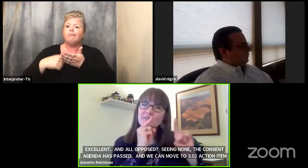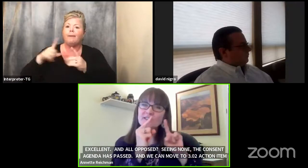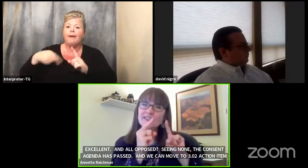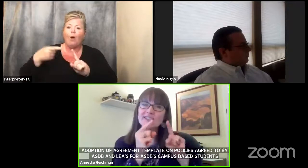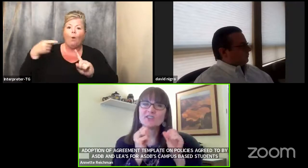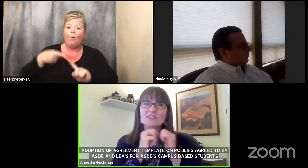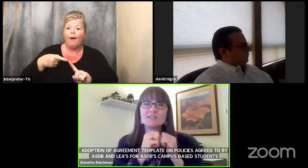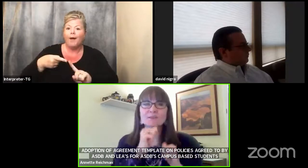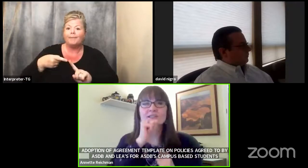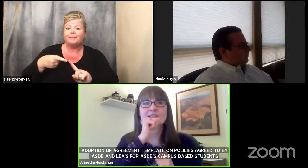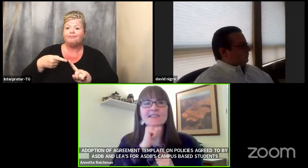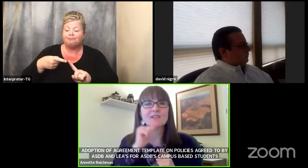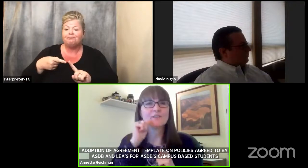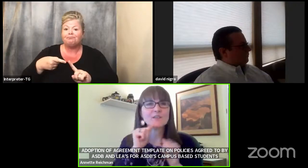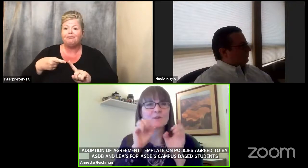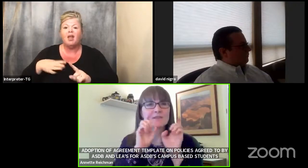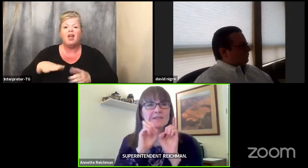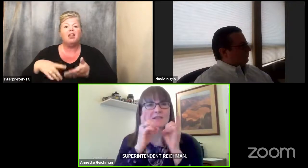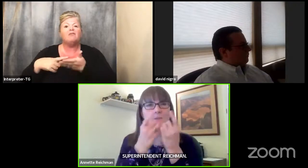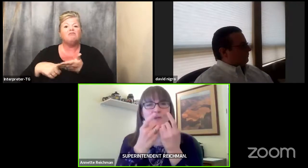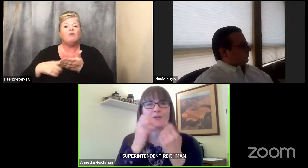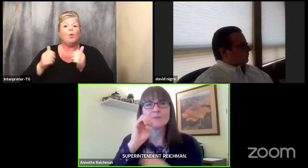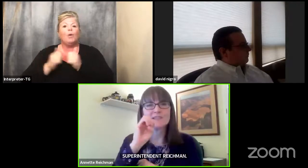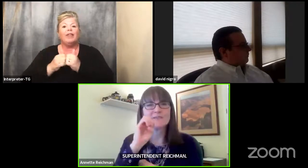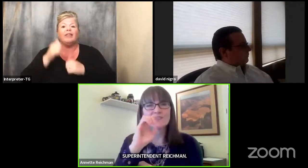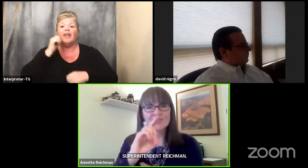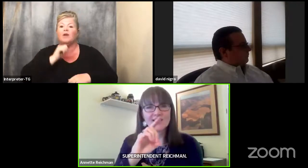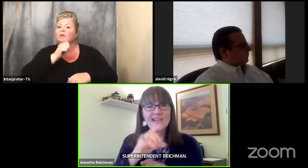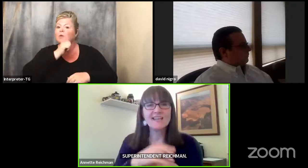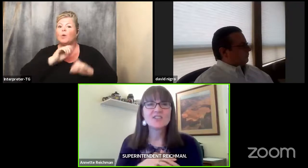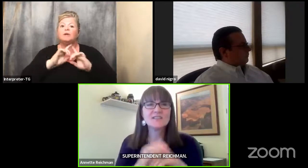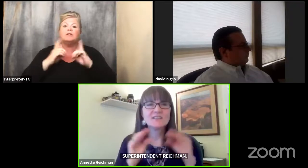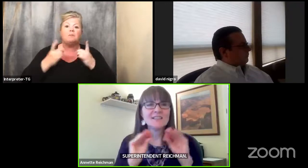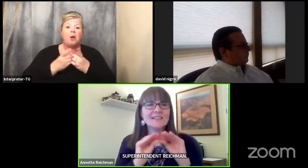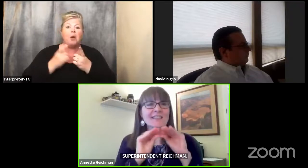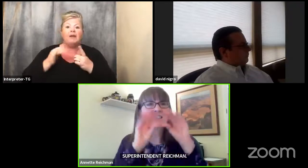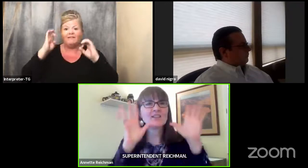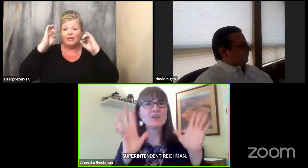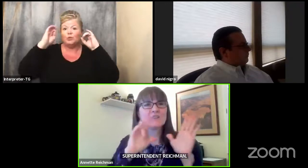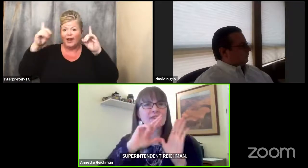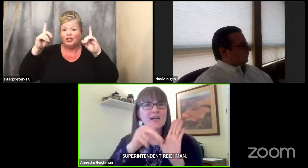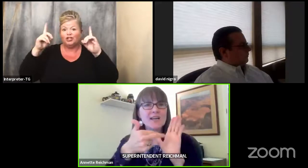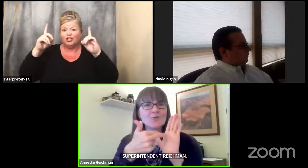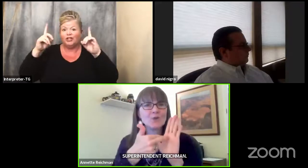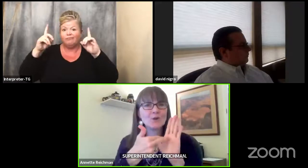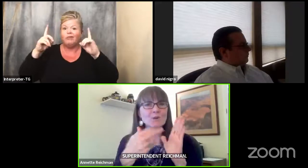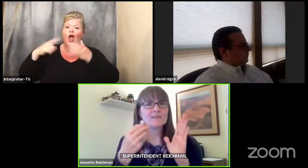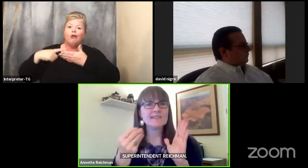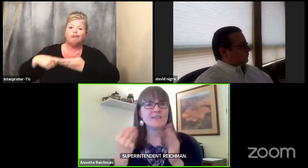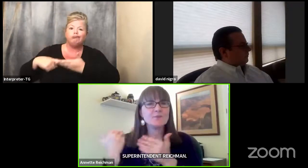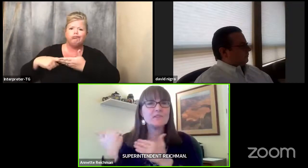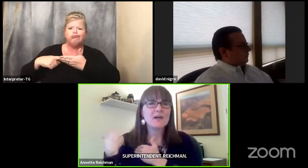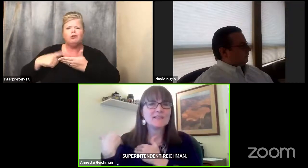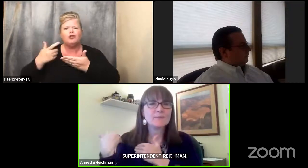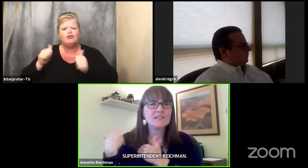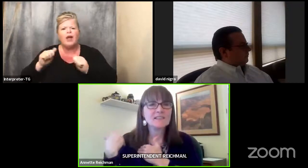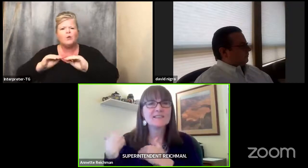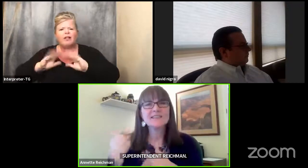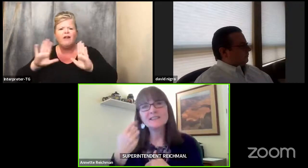our conversations with the Arizona Department of Education, clarifying roles